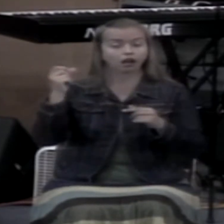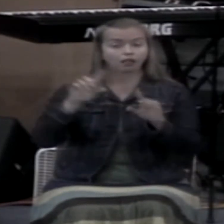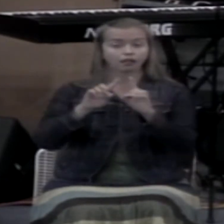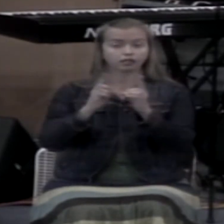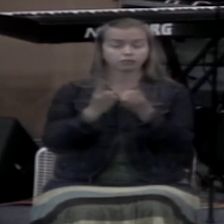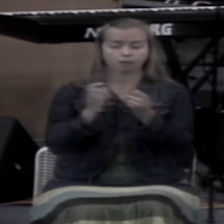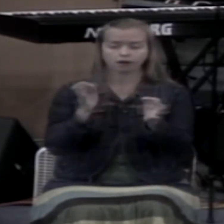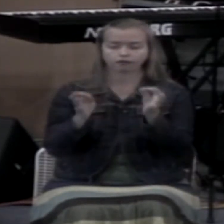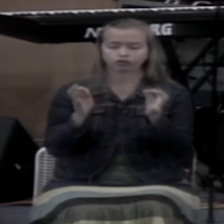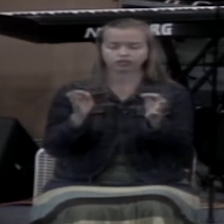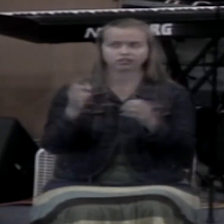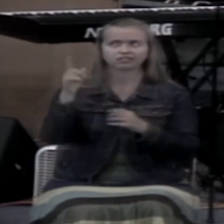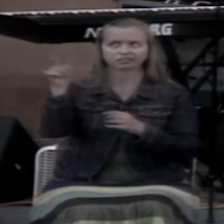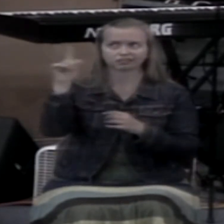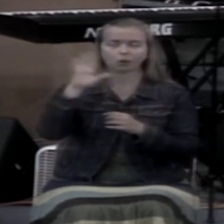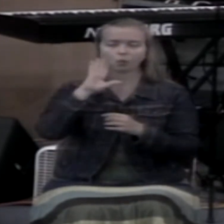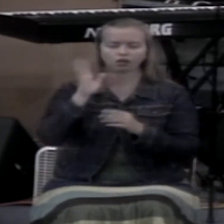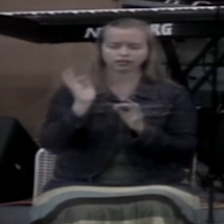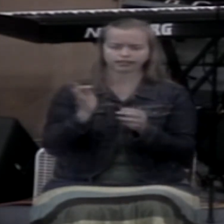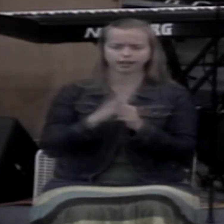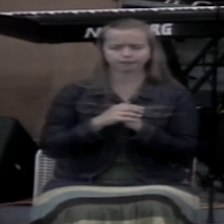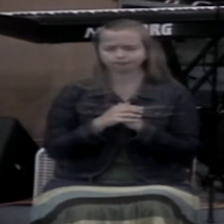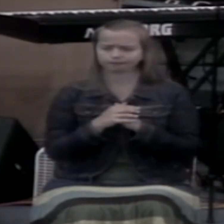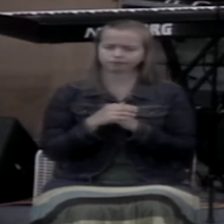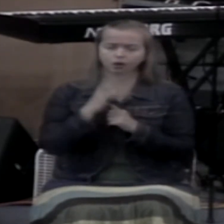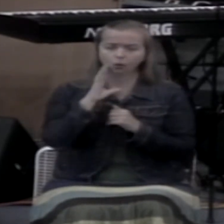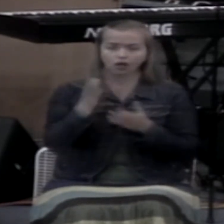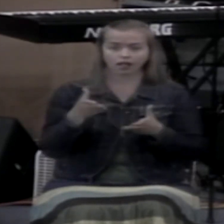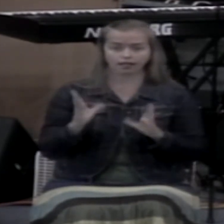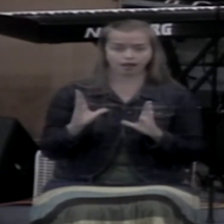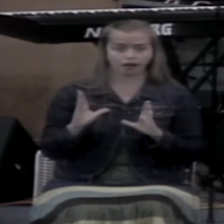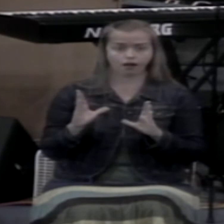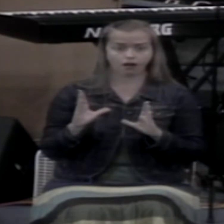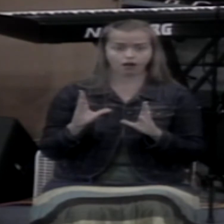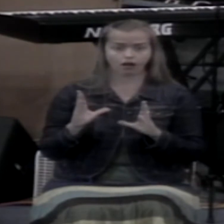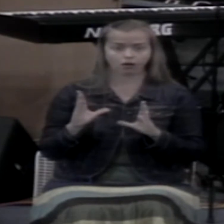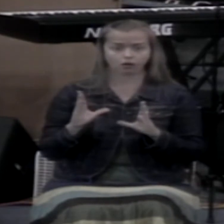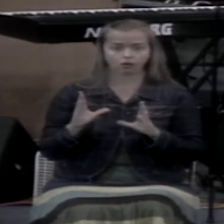Arizona to uphold this law. Now, this is kind of